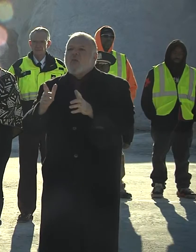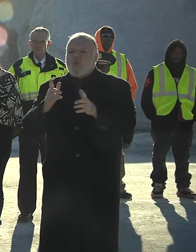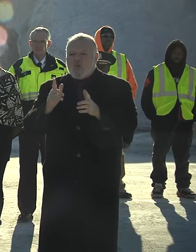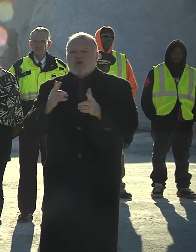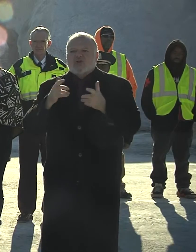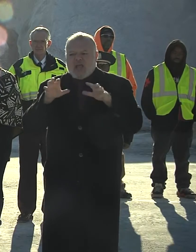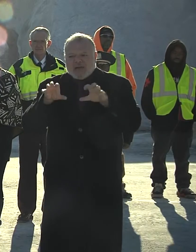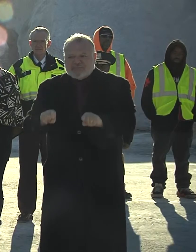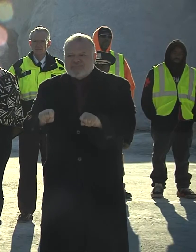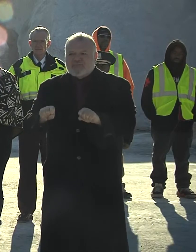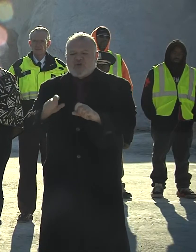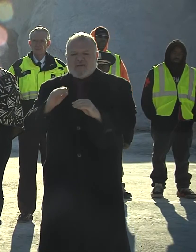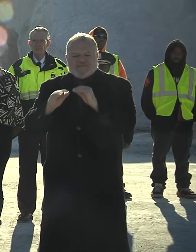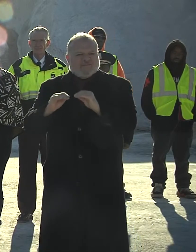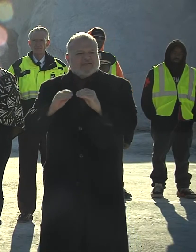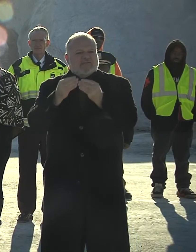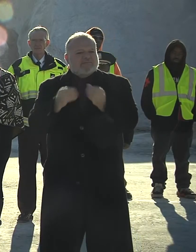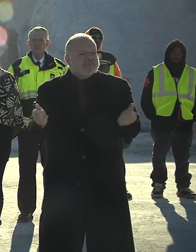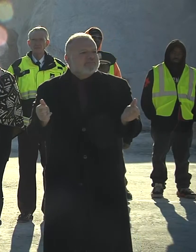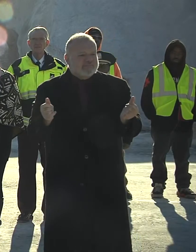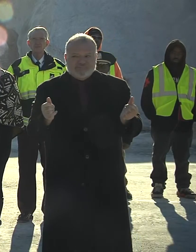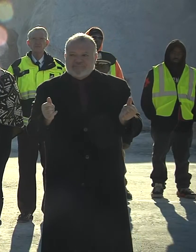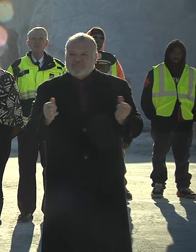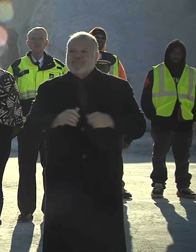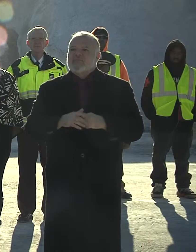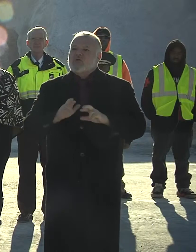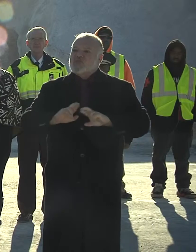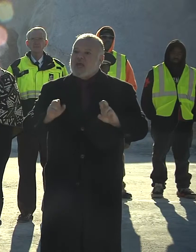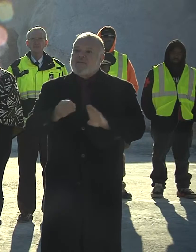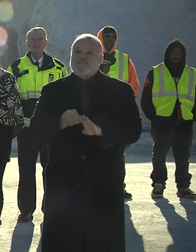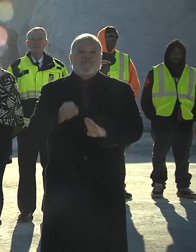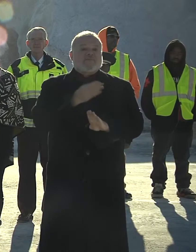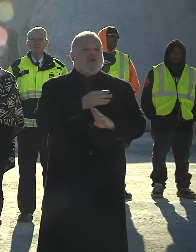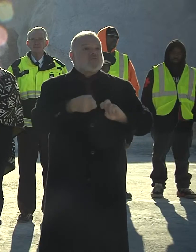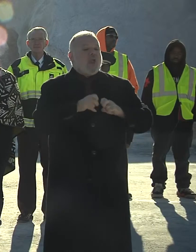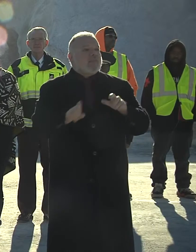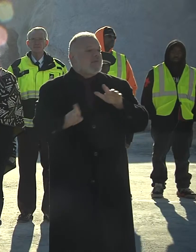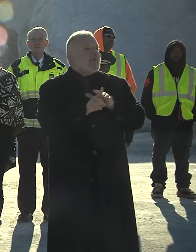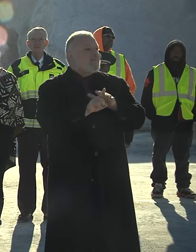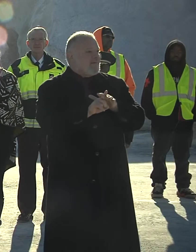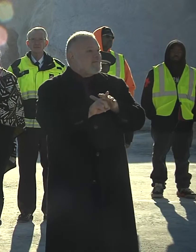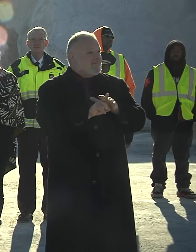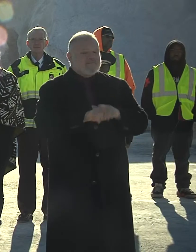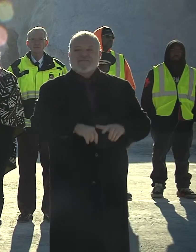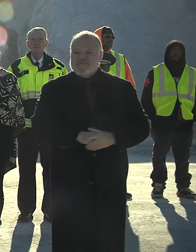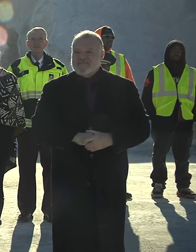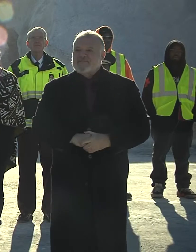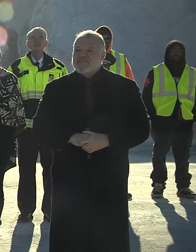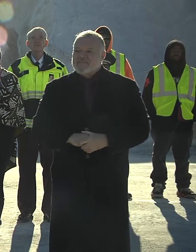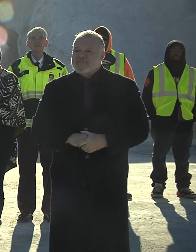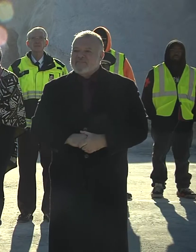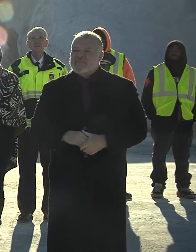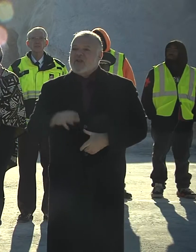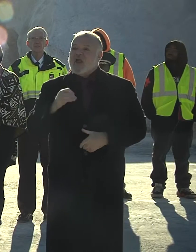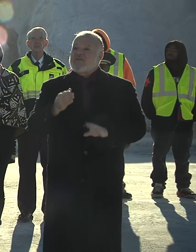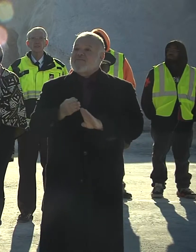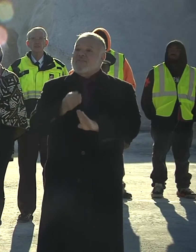from 311. We want to be on top of it as much as possible in managing a very large and complex operation with so many